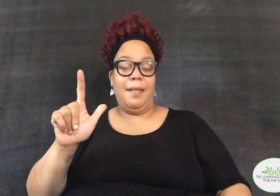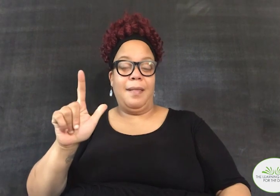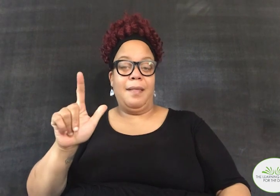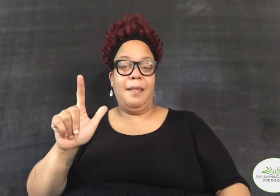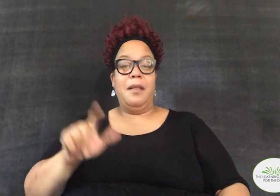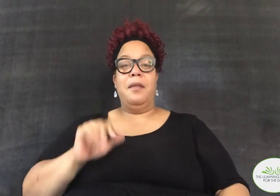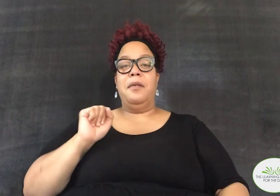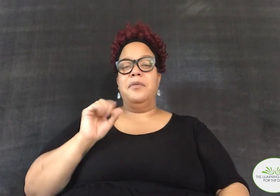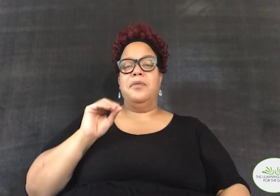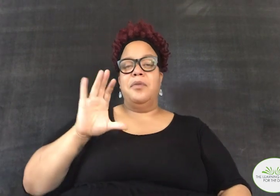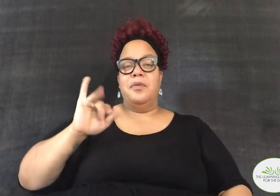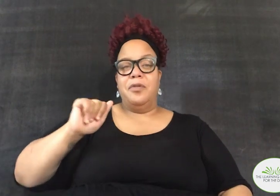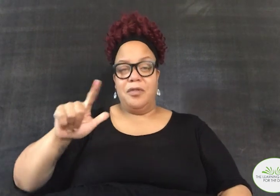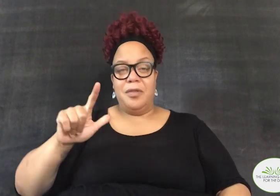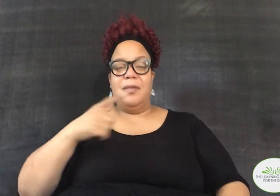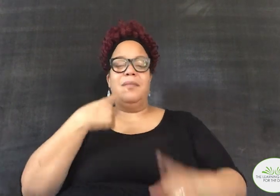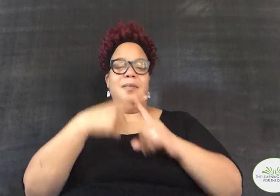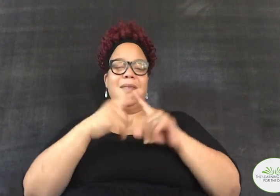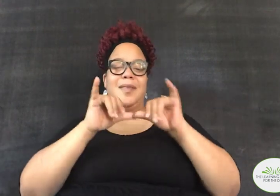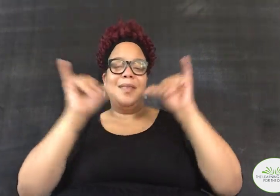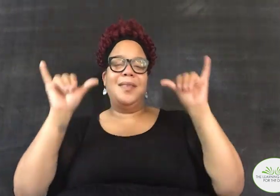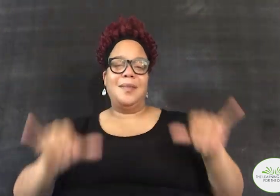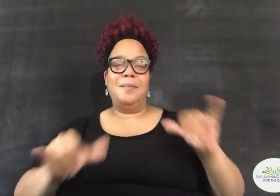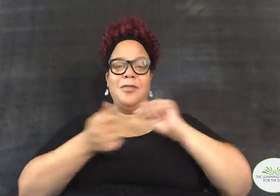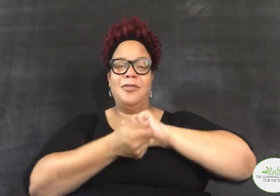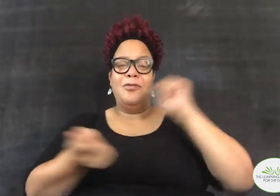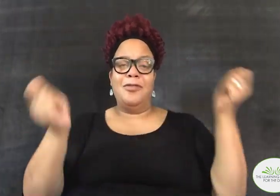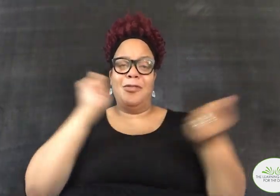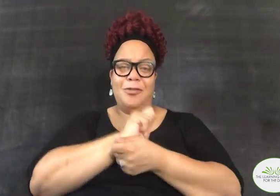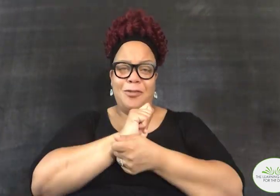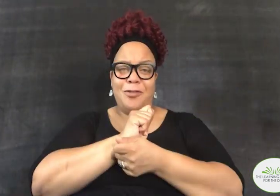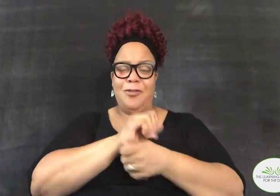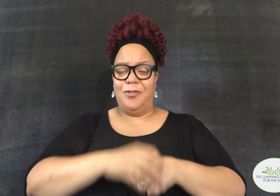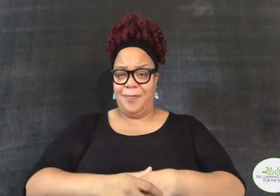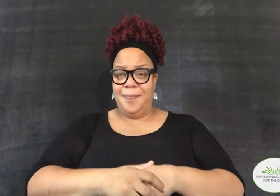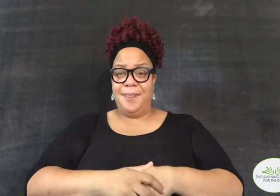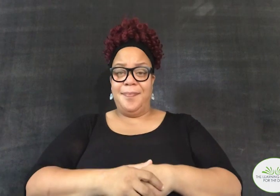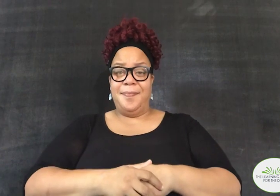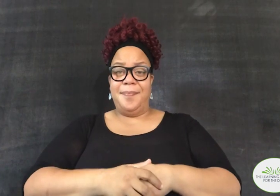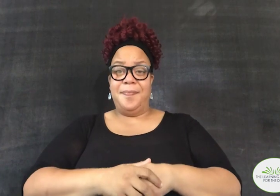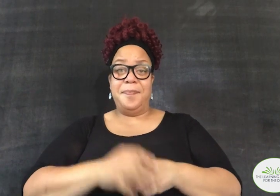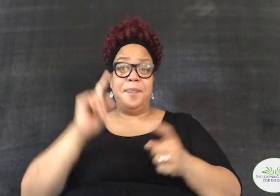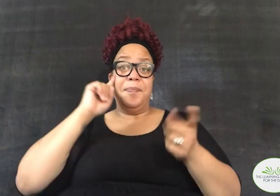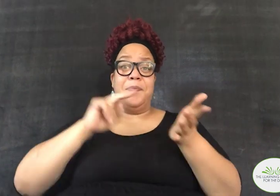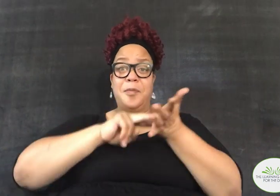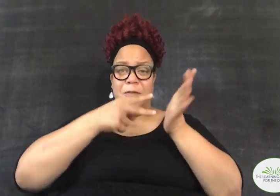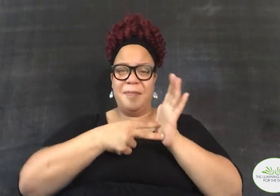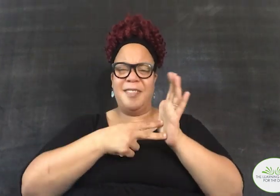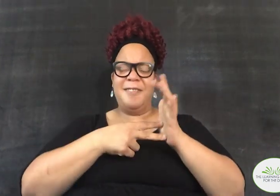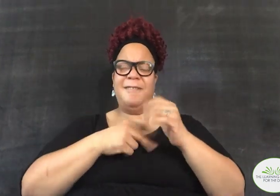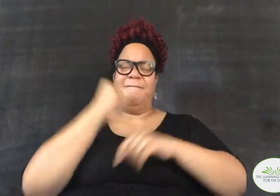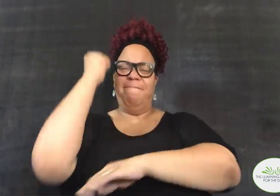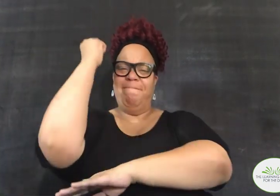we occupy as safe, equitable, inclusive, and